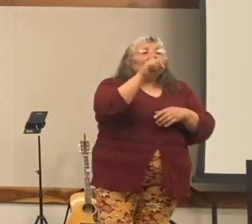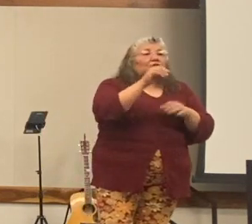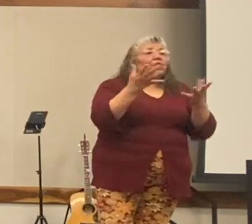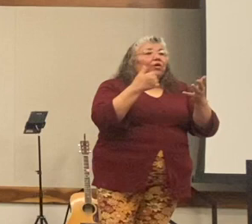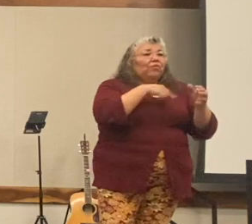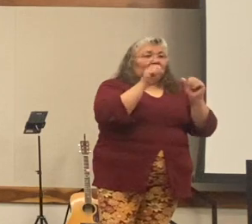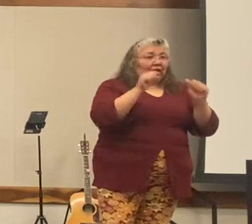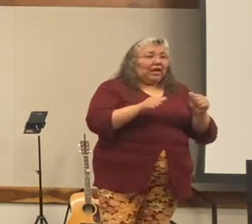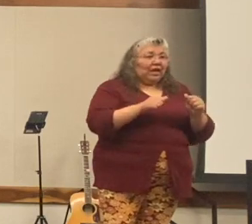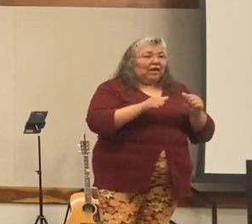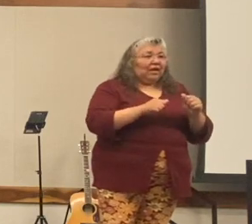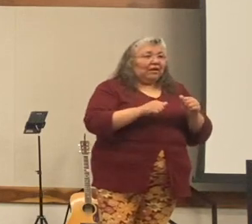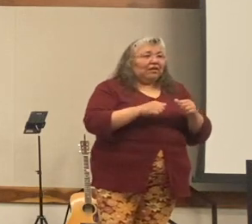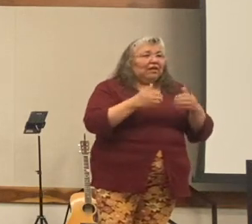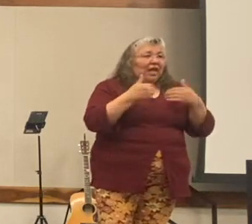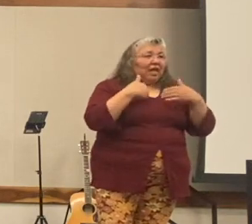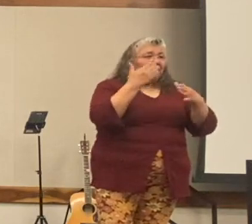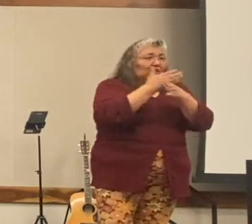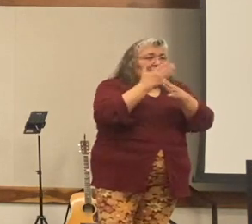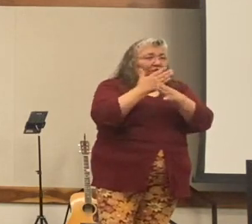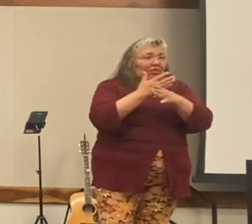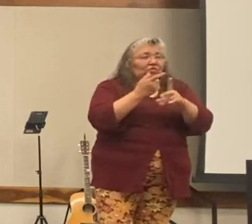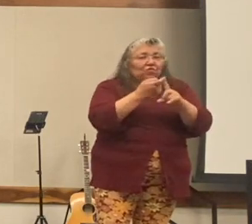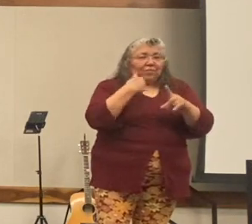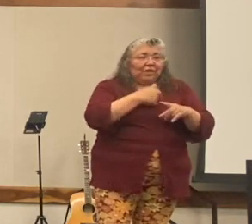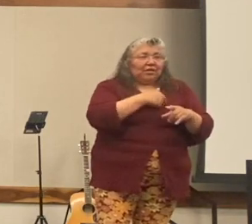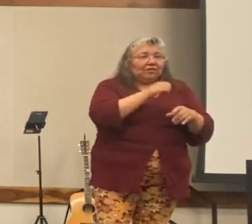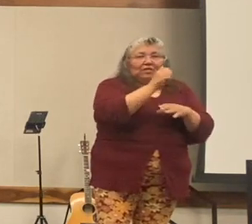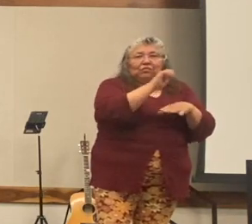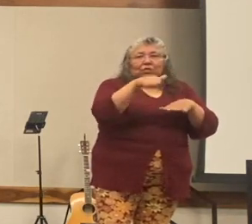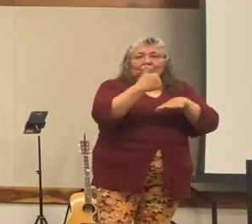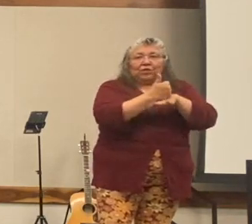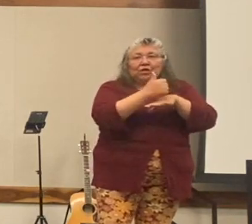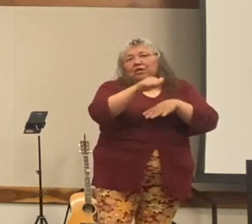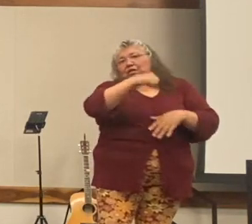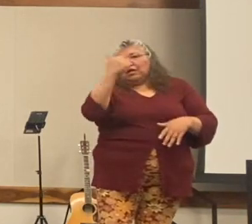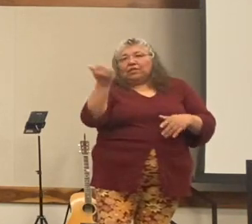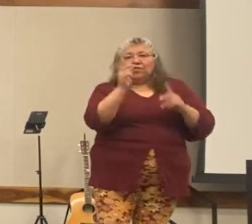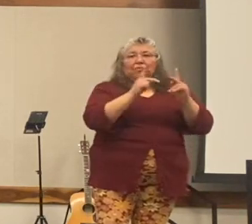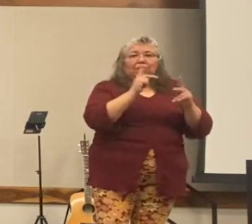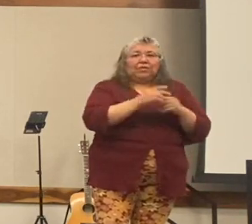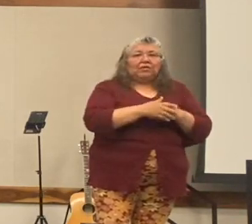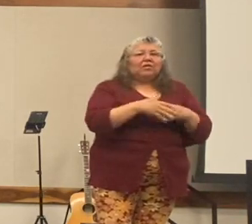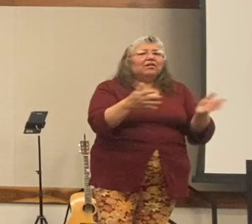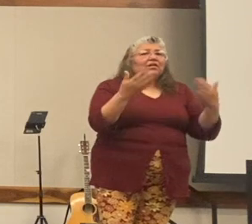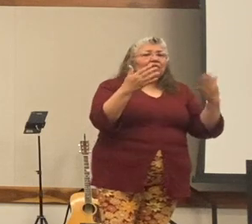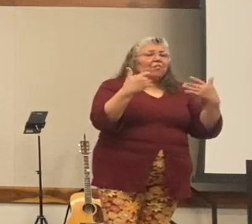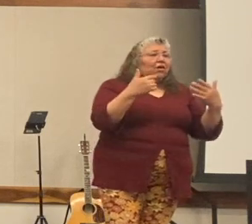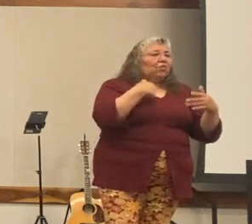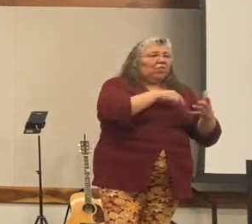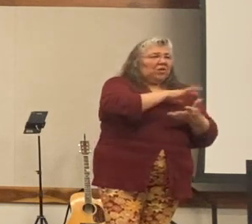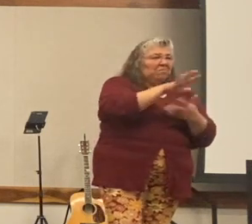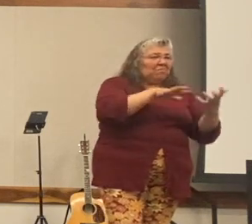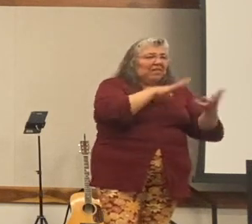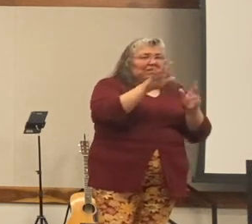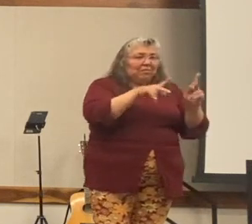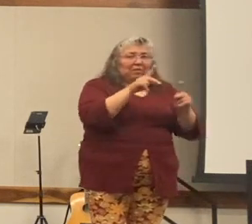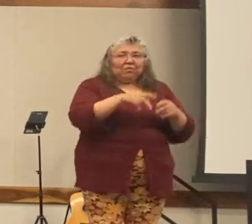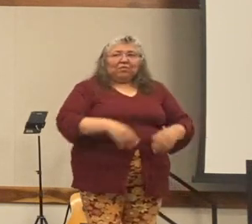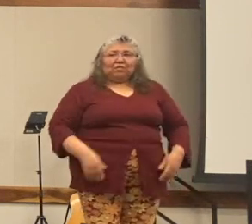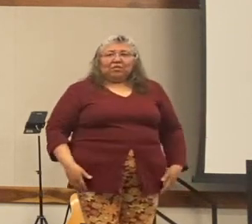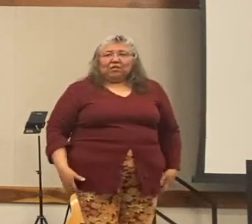whatever we can to take the distraction off of us, and we put it on others, don't we? Because, come on, man, aren't we messy people?